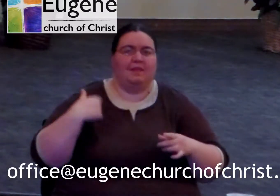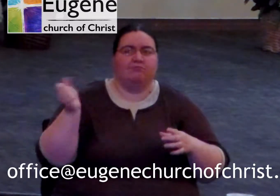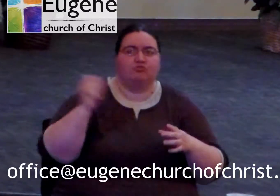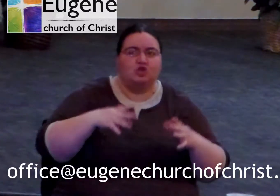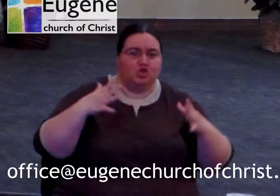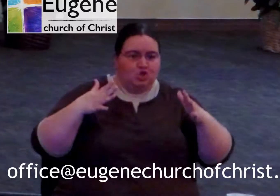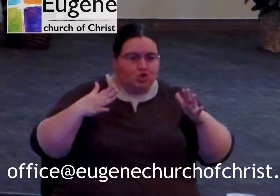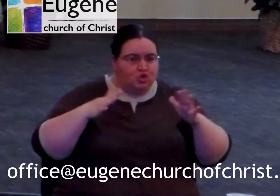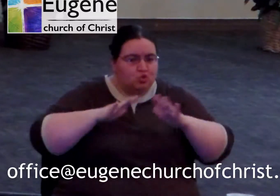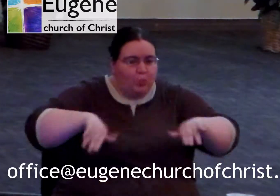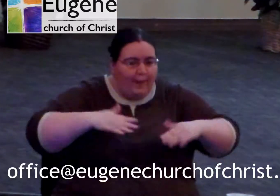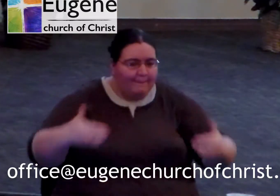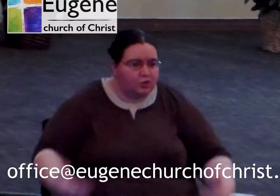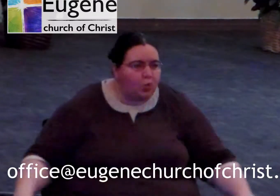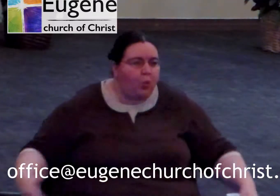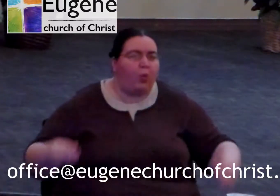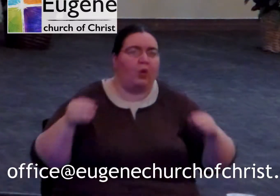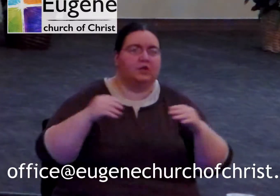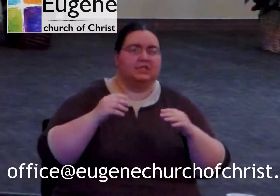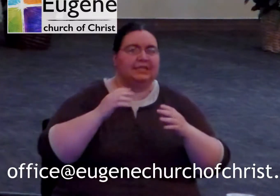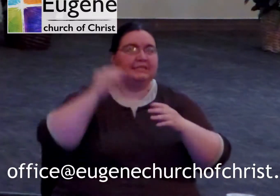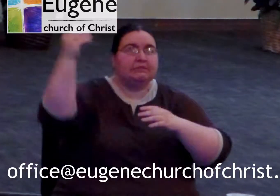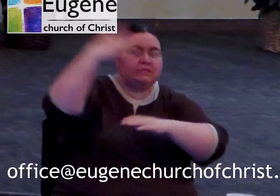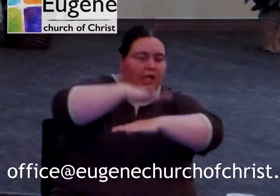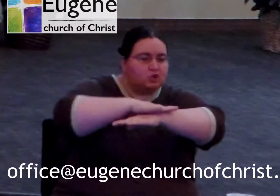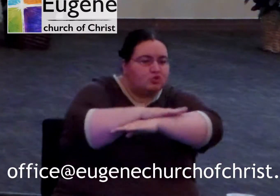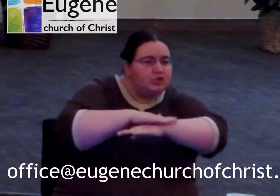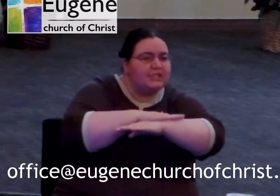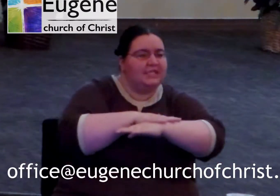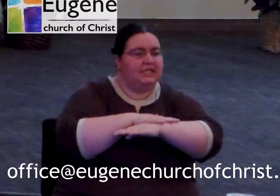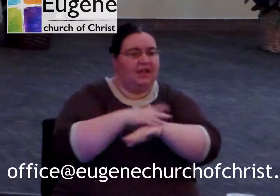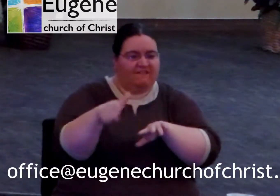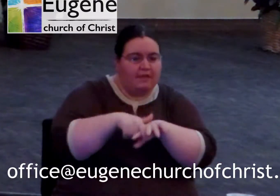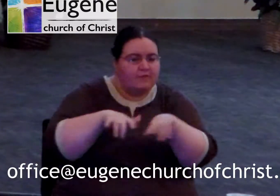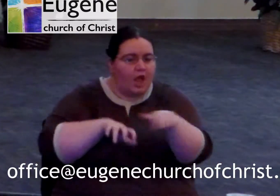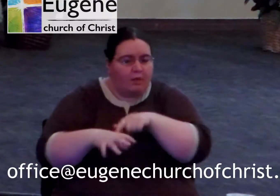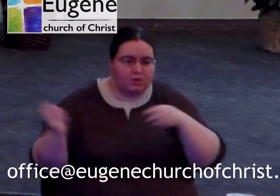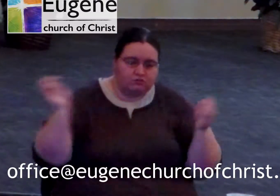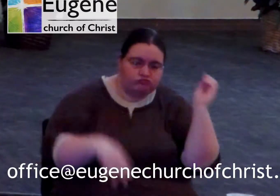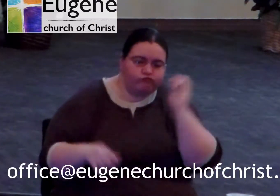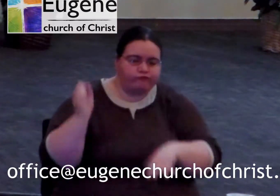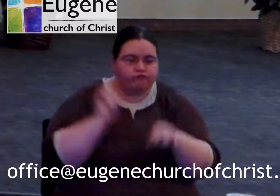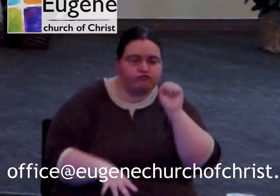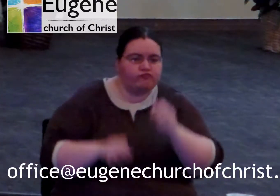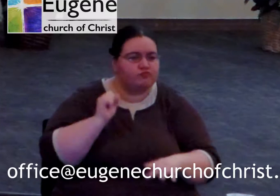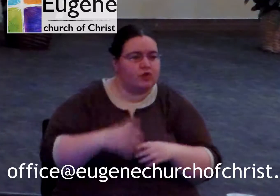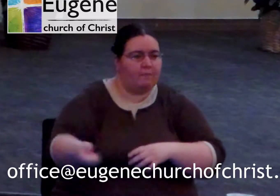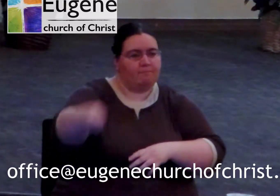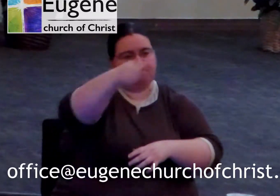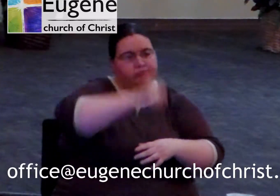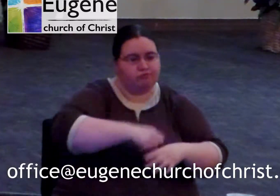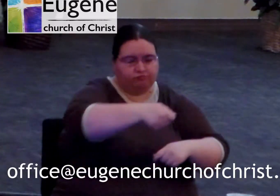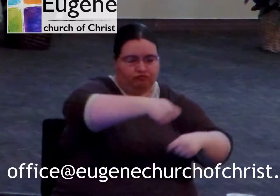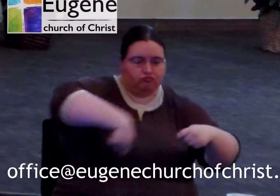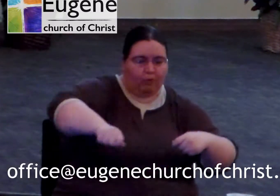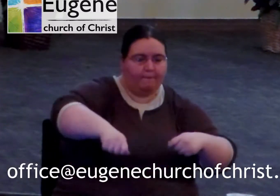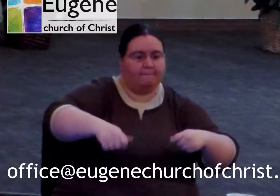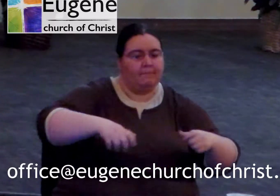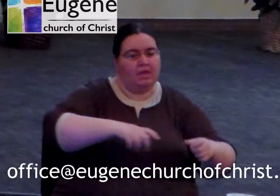head north from here. Well, it doesn't matter. My intention was to go to Florida, but my direction is messed